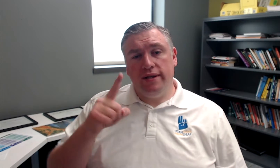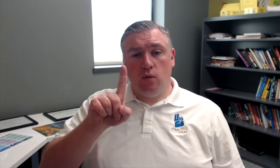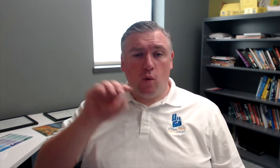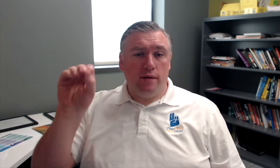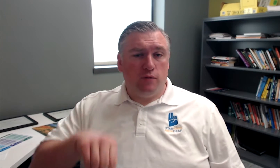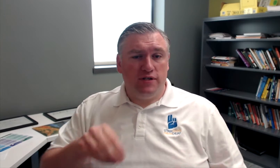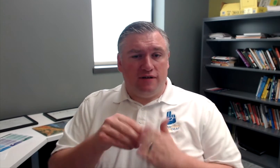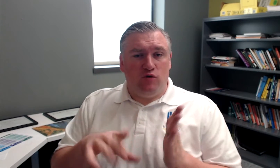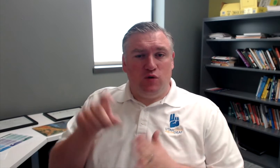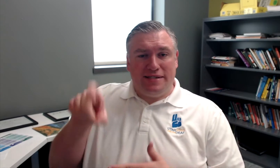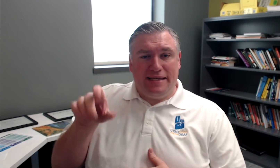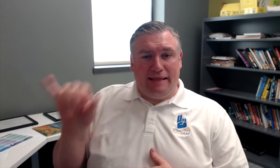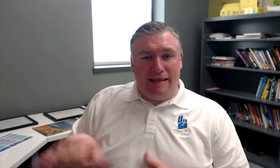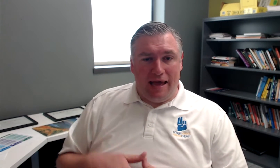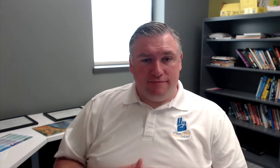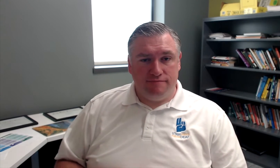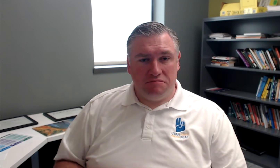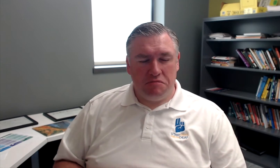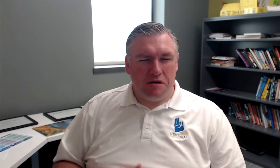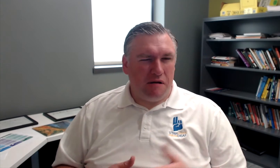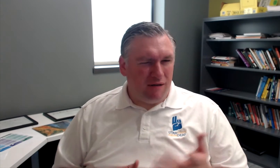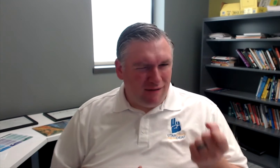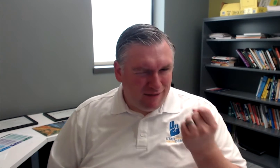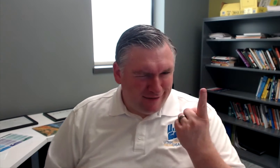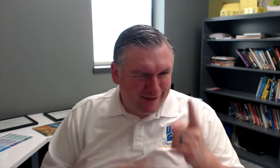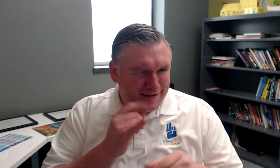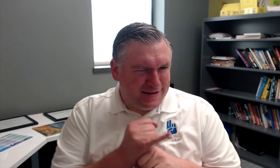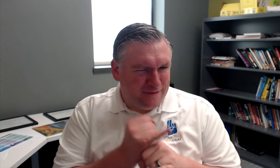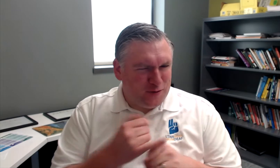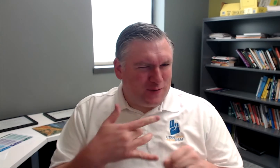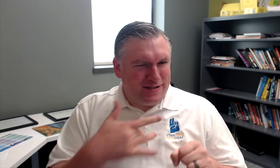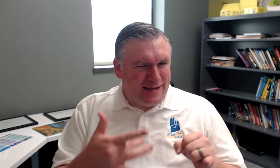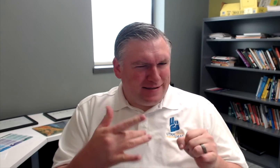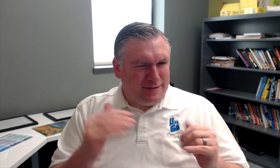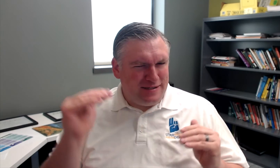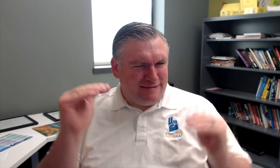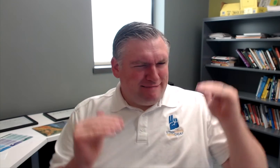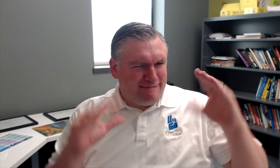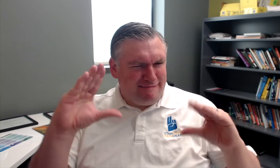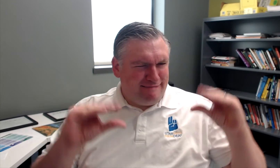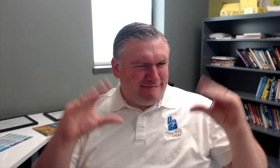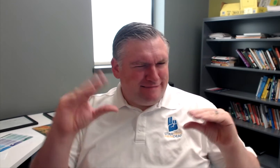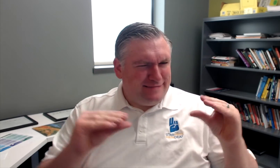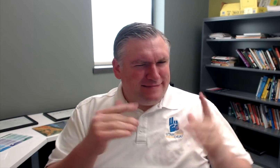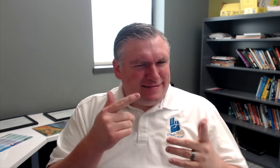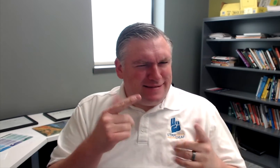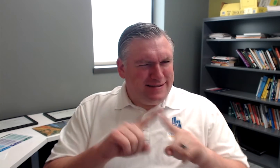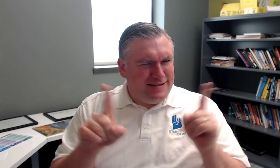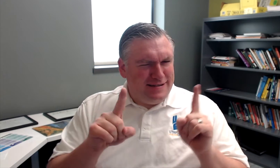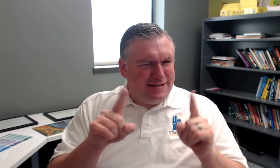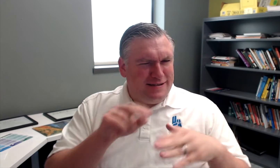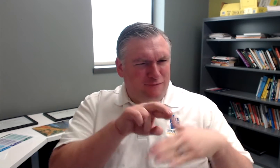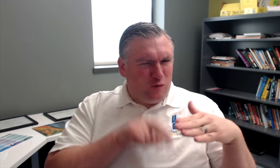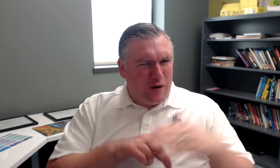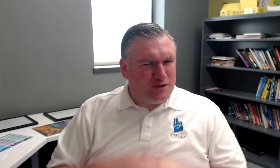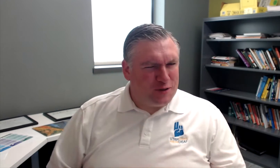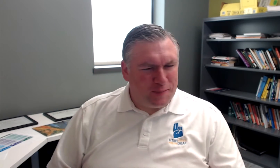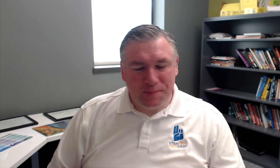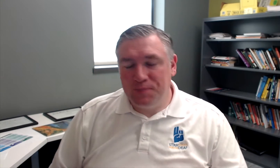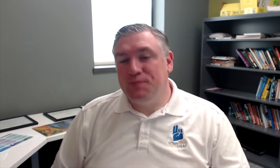suspects that only 1% of students need that test. Now, really at a deaf school, we tend to have a little bit different ratio